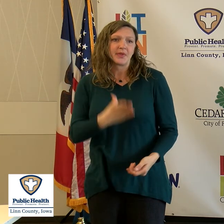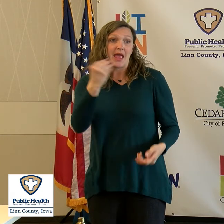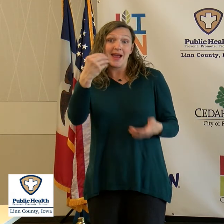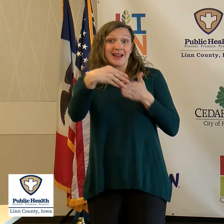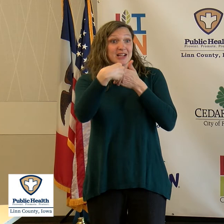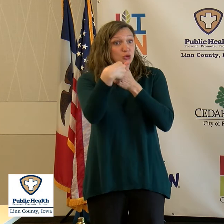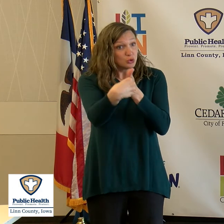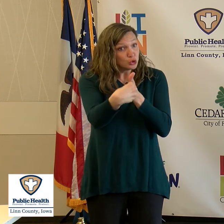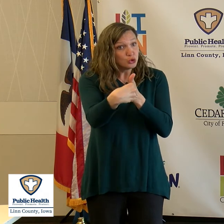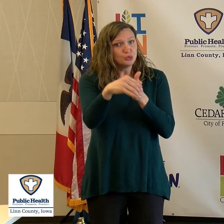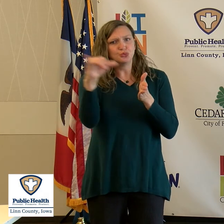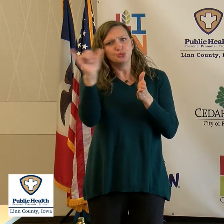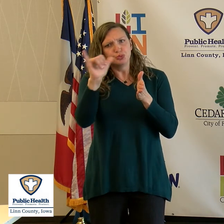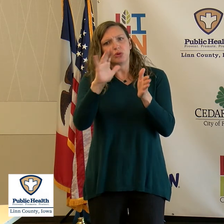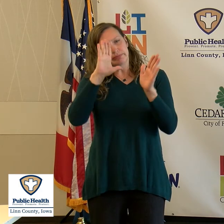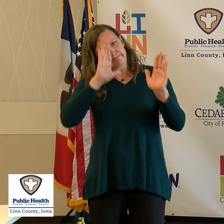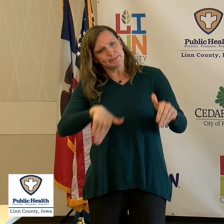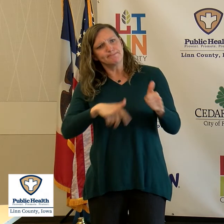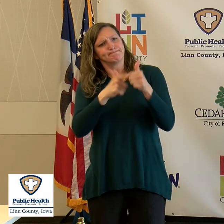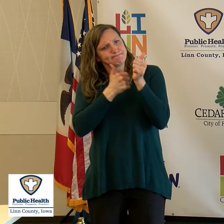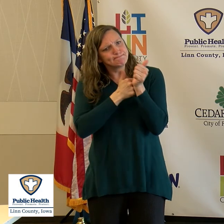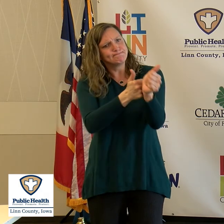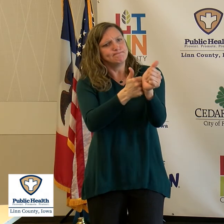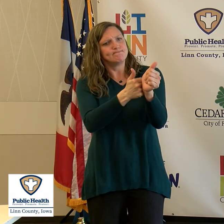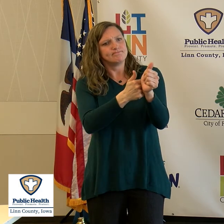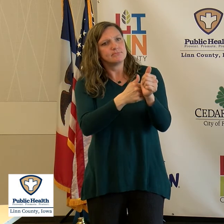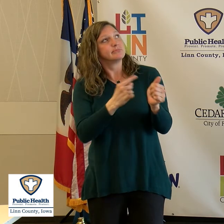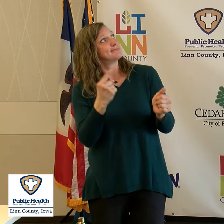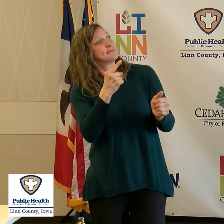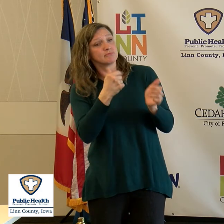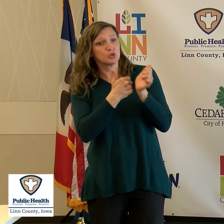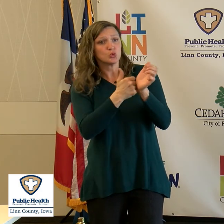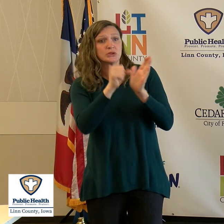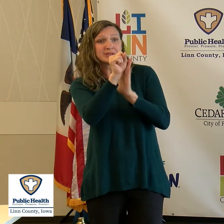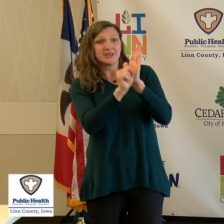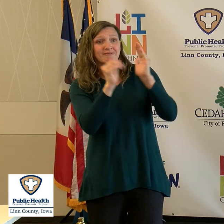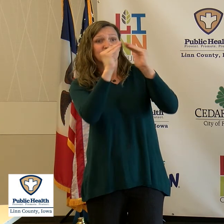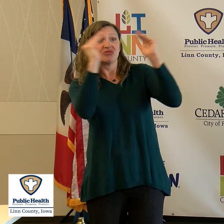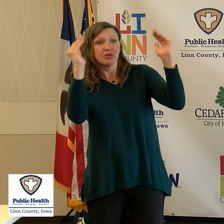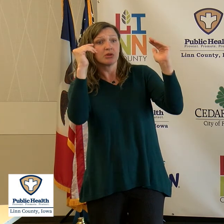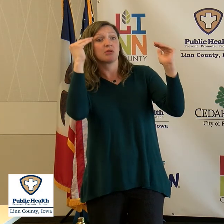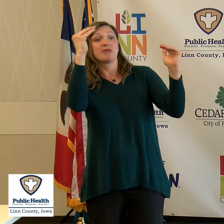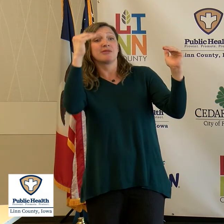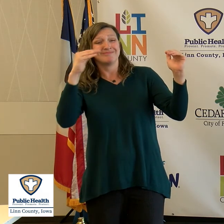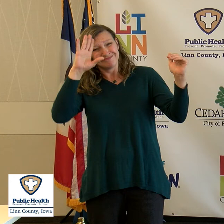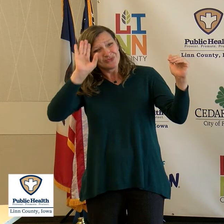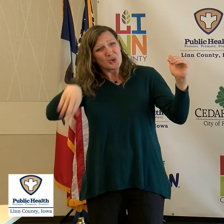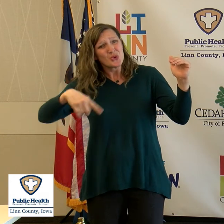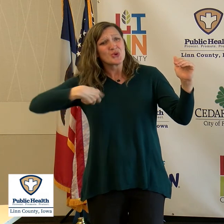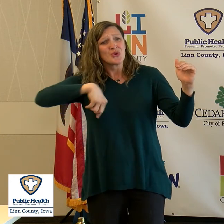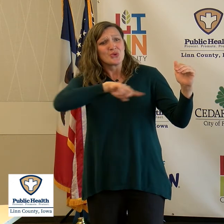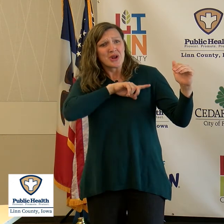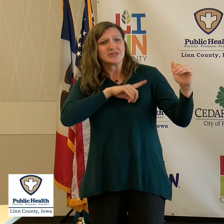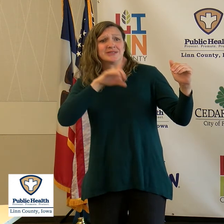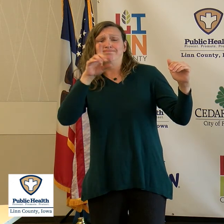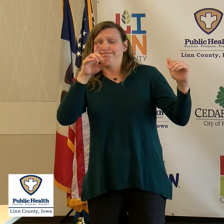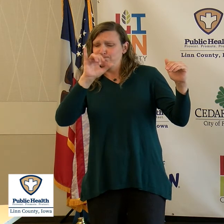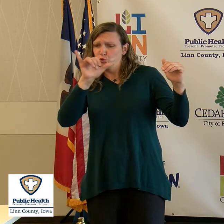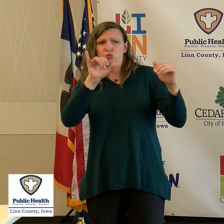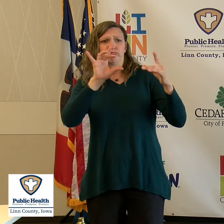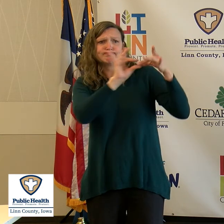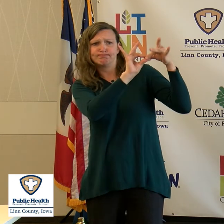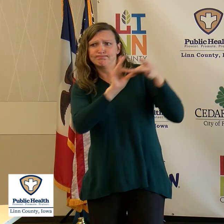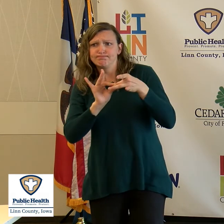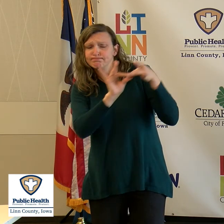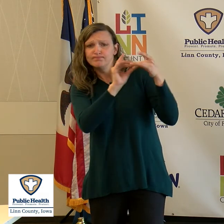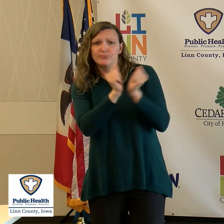level, I will be doing my part by working closely with our Linn County Public Health Department to reach out to these companies